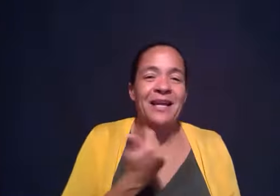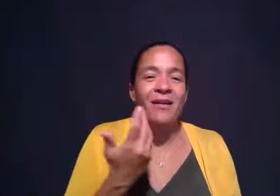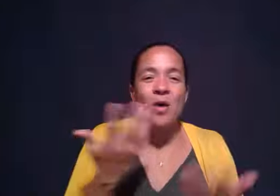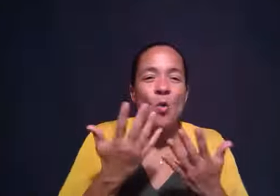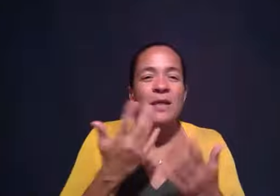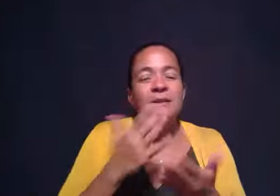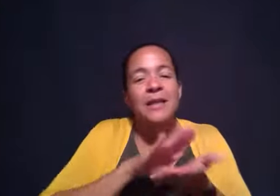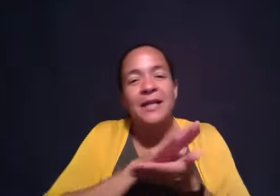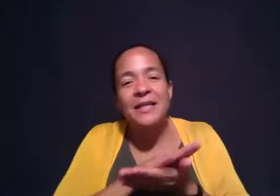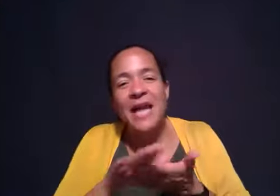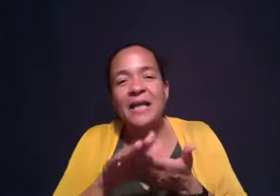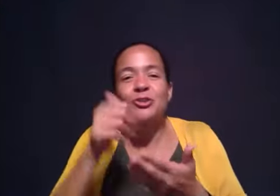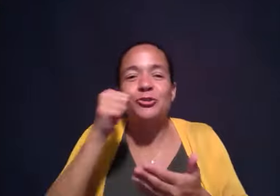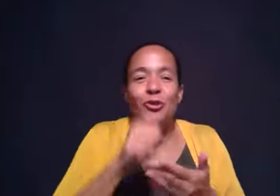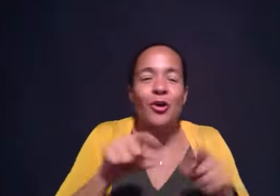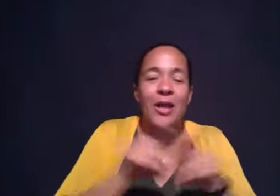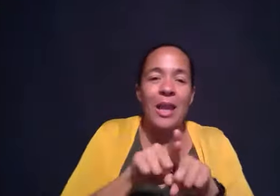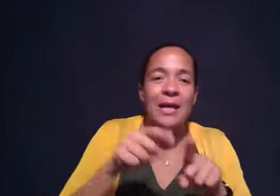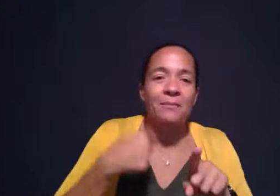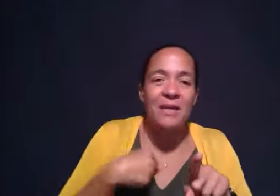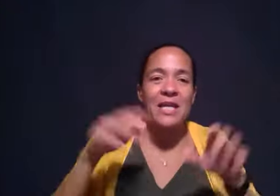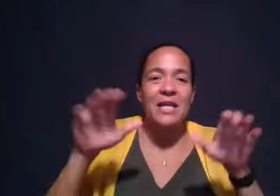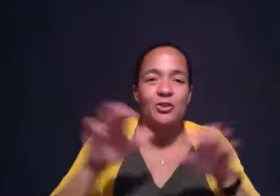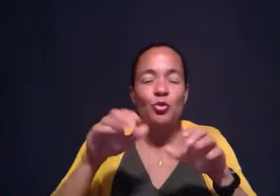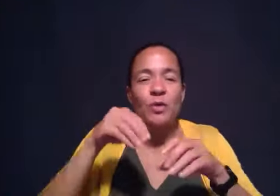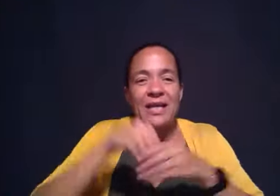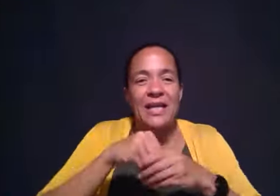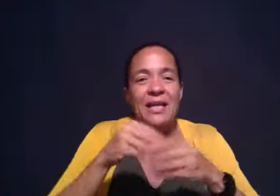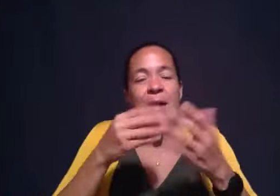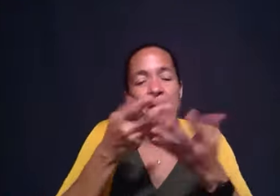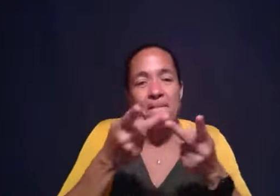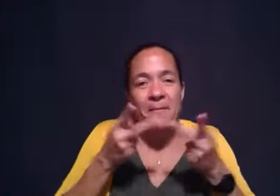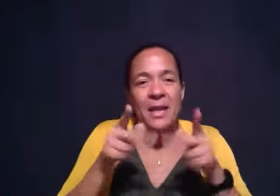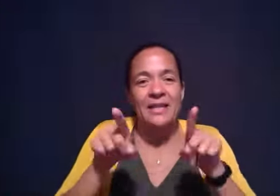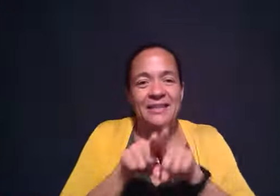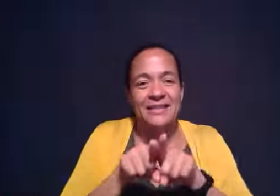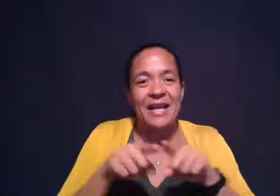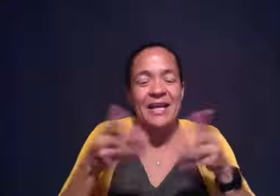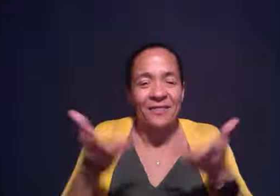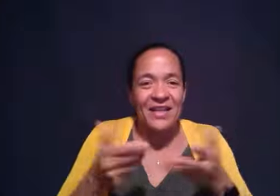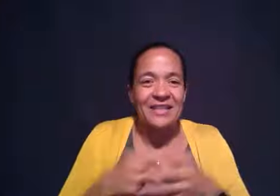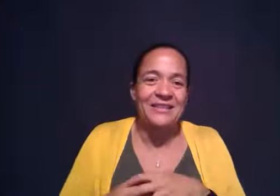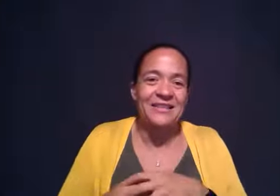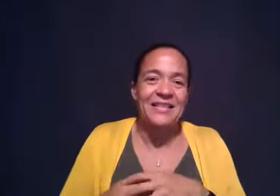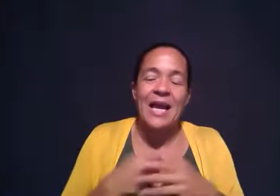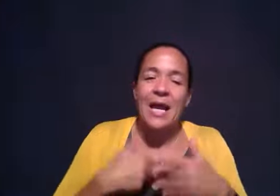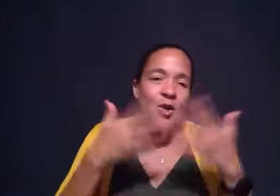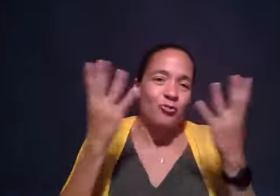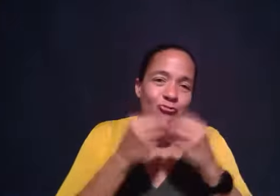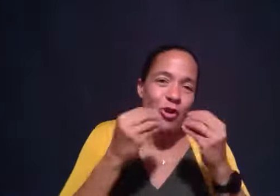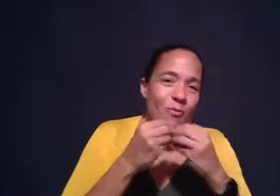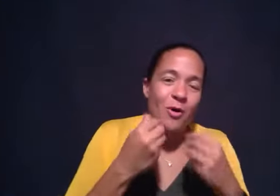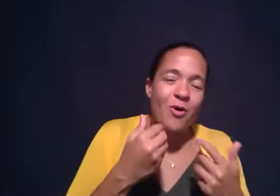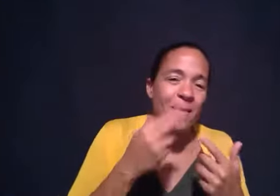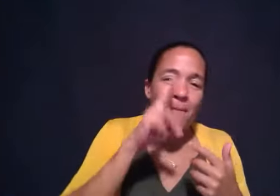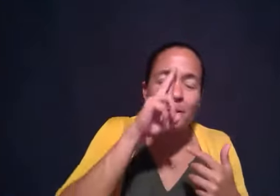place like this? I could no longer pretend that there were rational and logical reasons why I was doing the stuff that I was doing, because